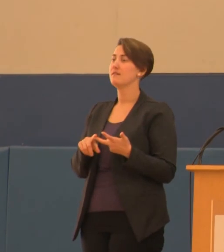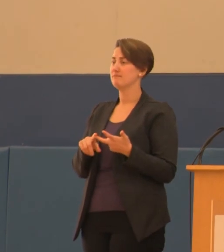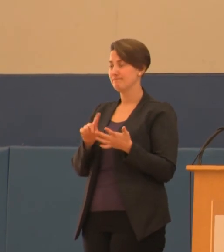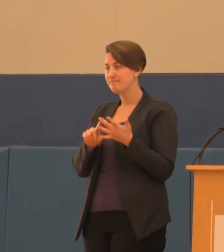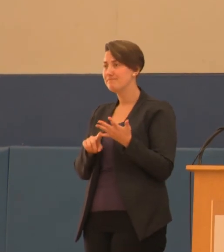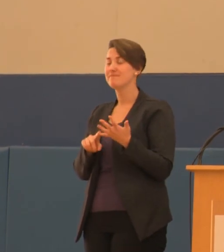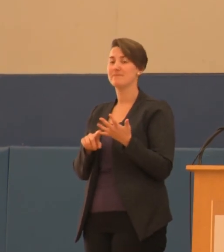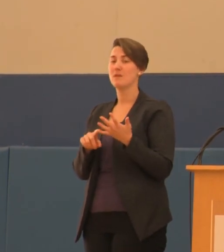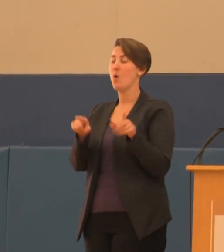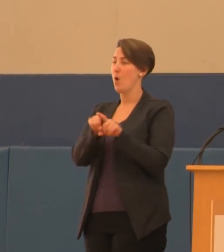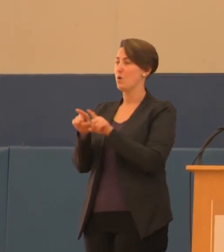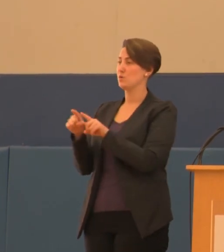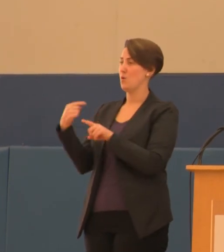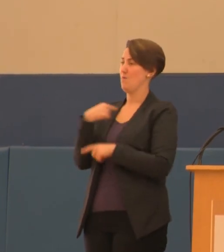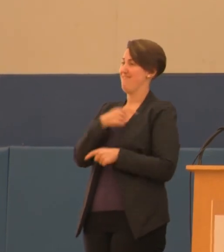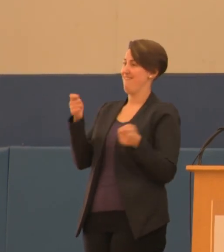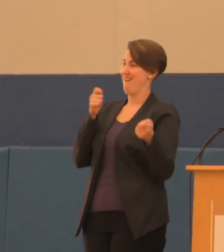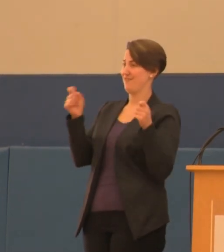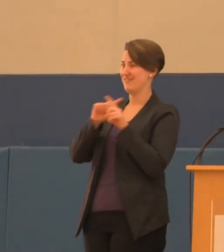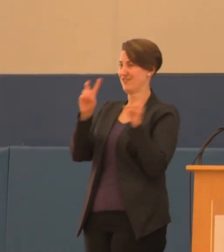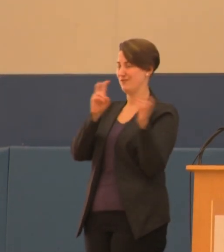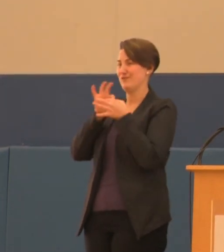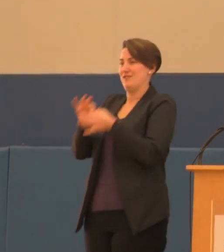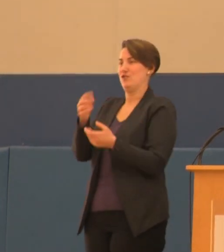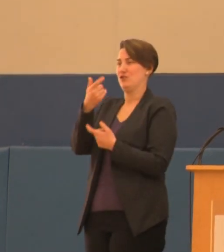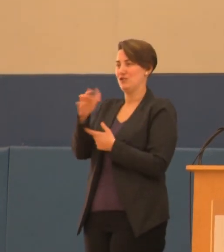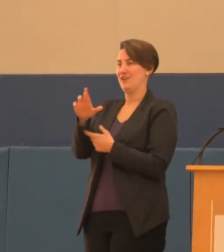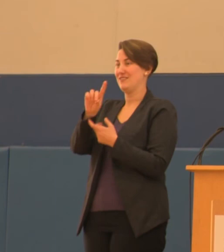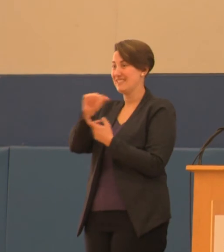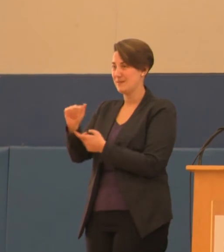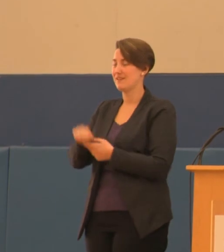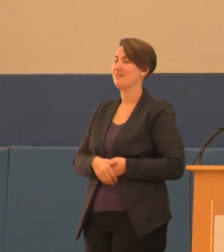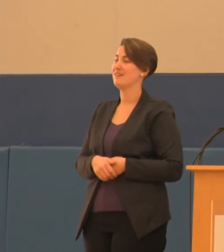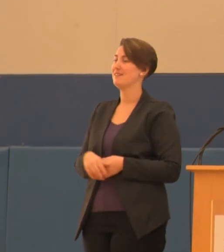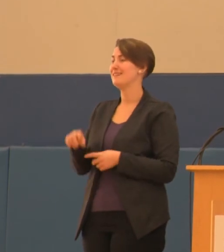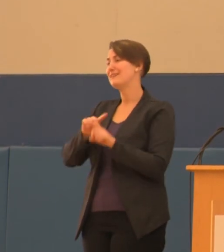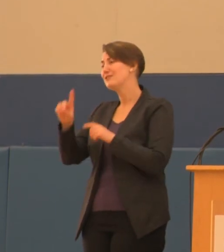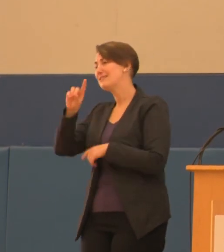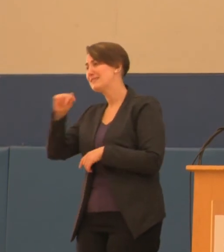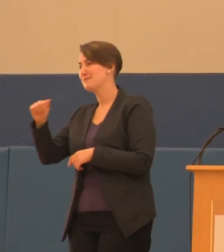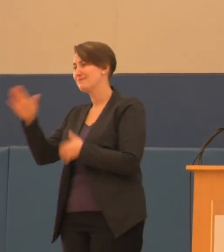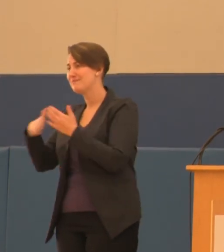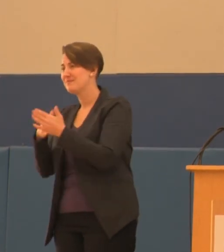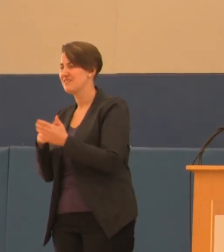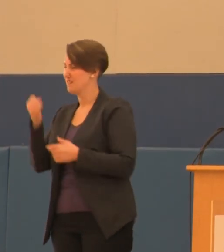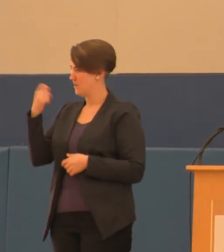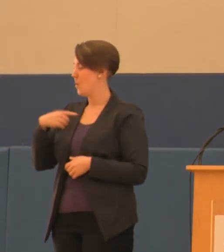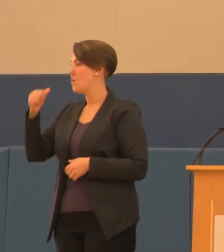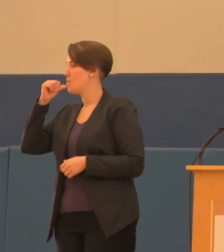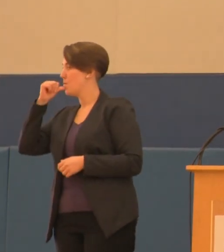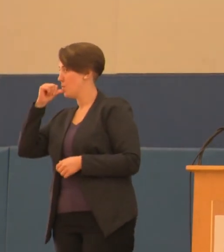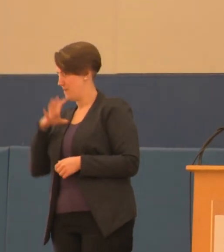We also handle issues of gender disability and disability claims and how it affects women differently in the workplace